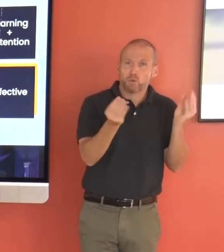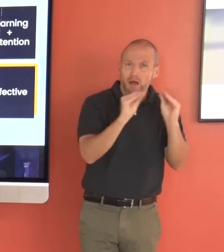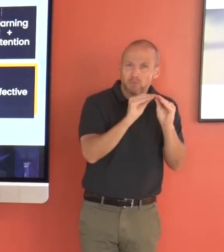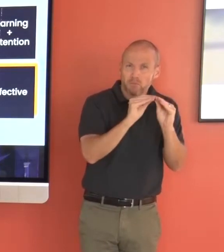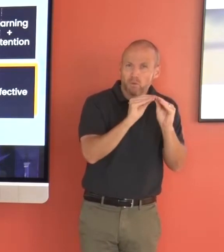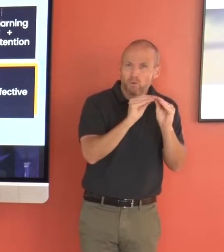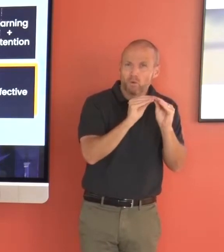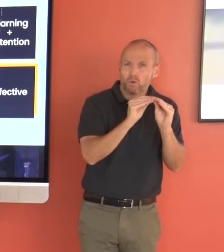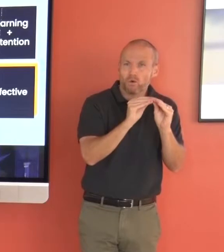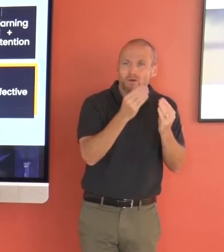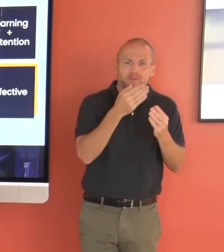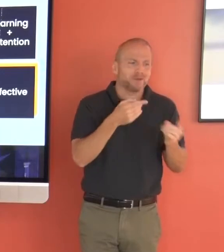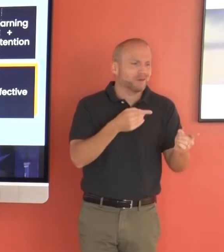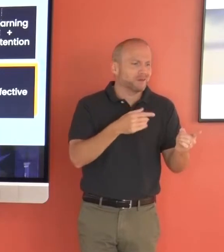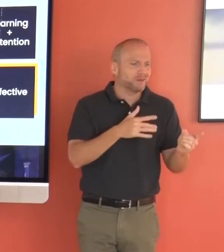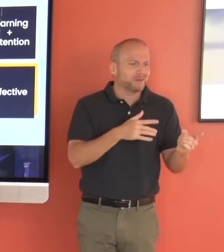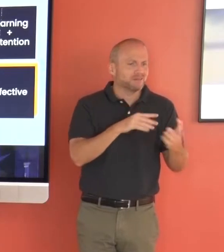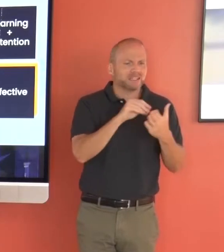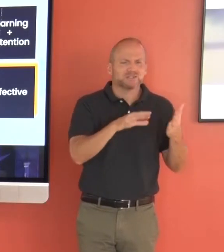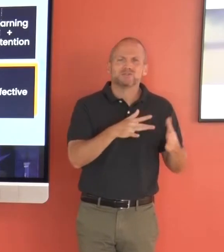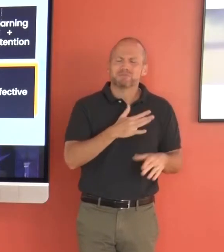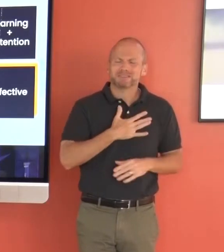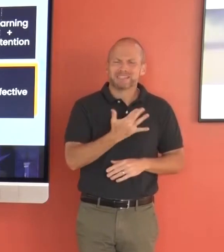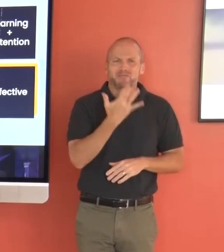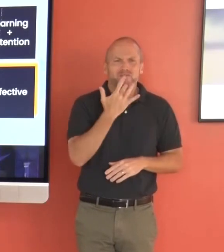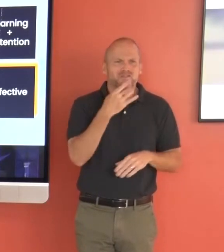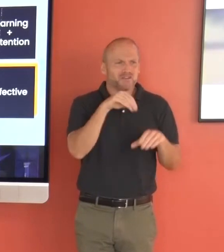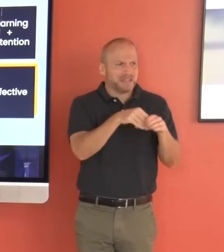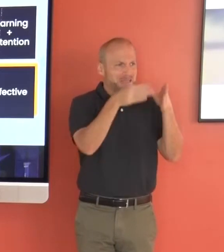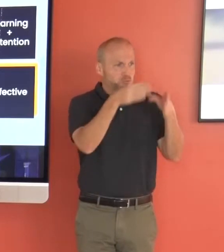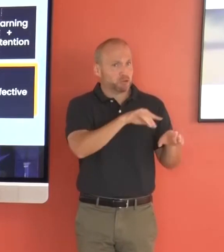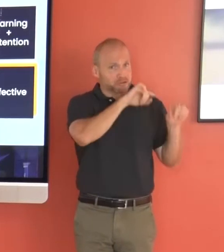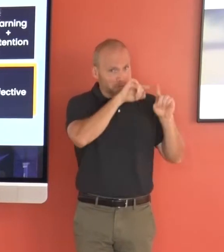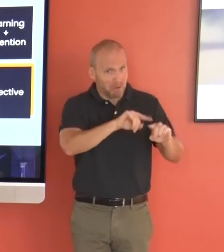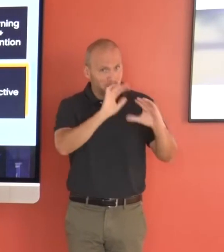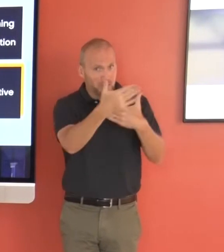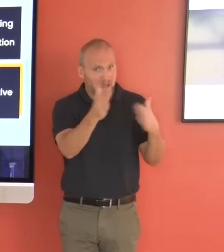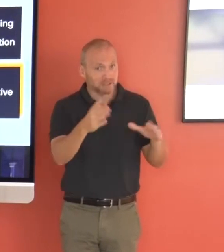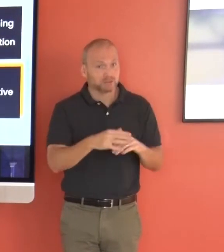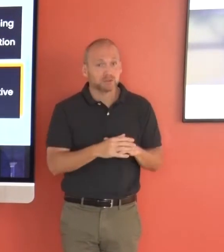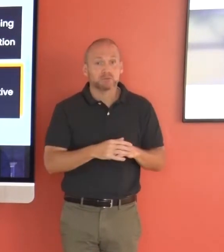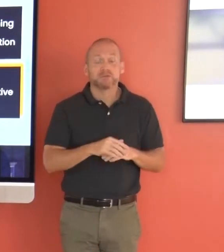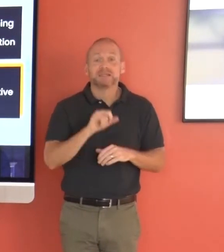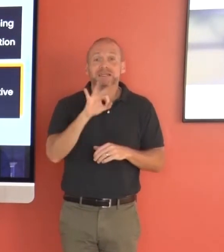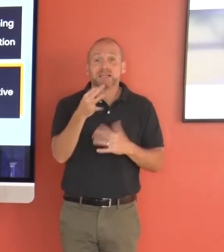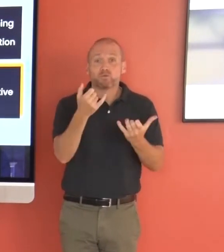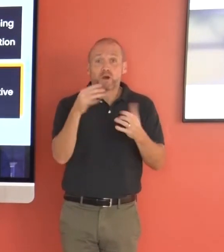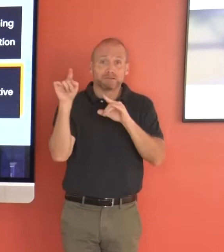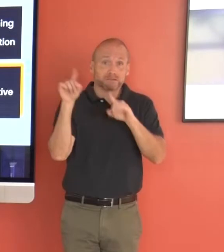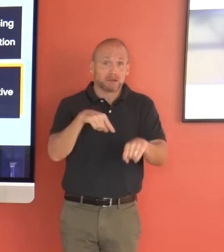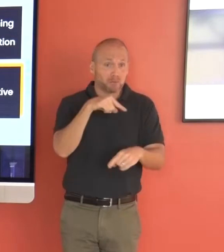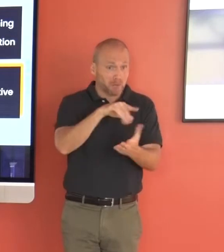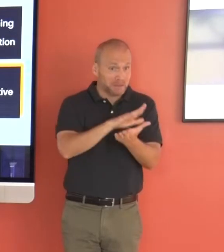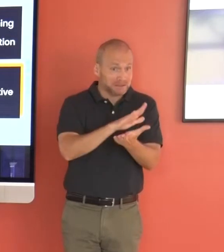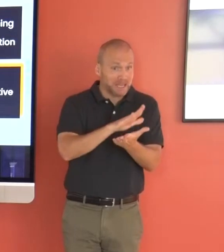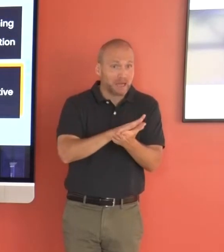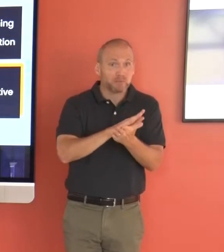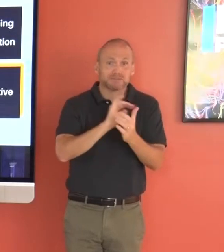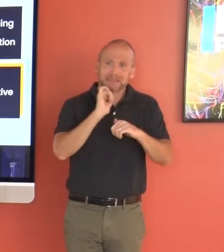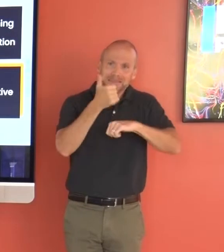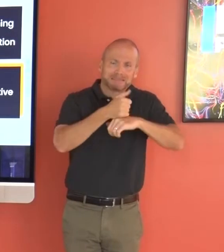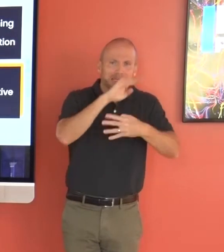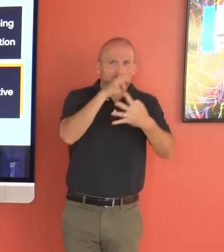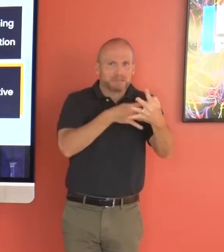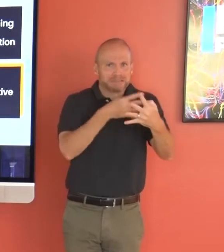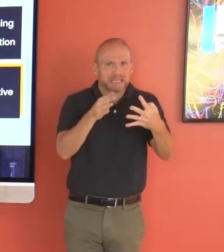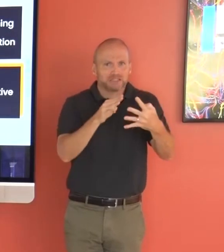particular student feels like they would do better in an in-person environment, we want to make sure if they want to come to this campus that they can build the schedule that they need